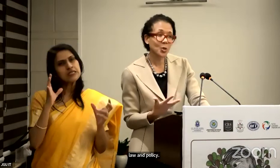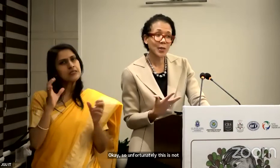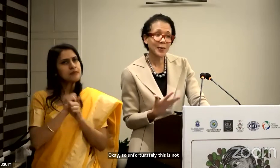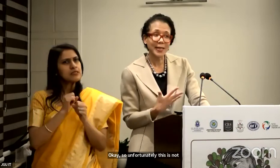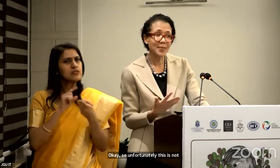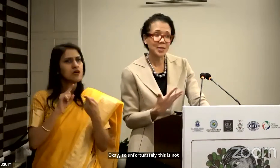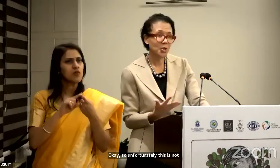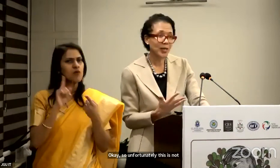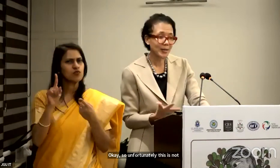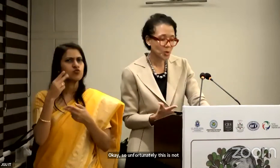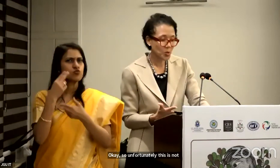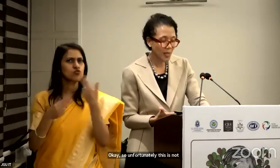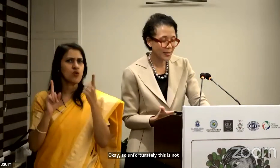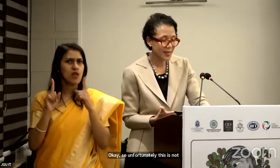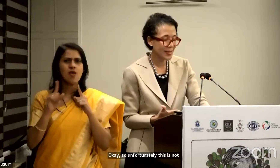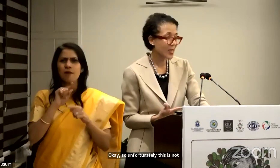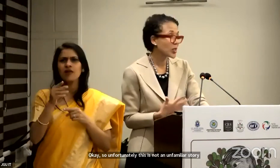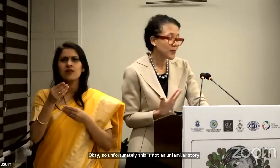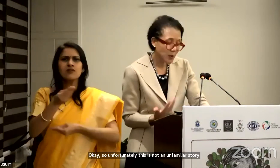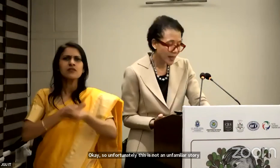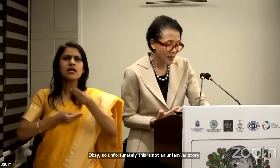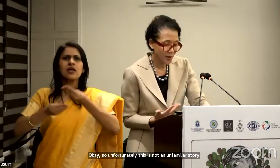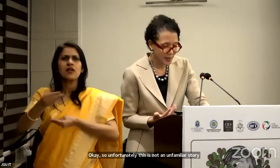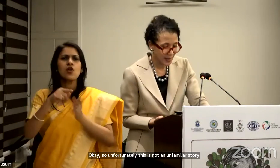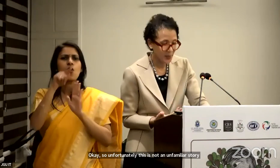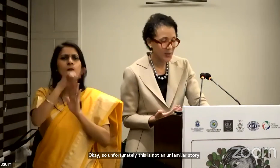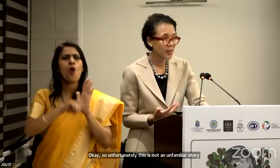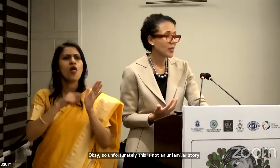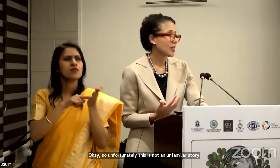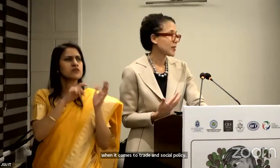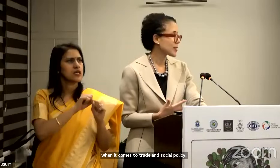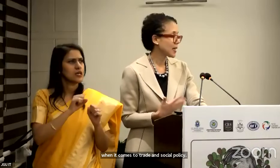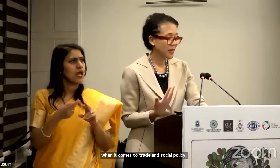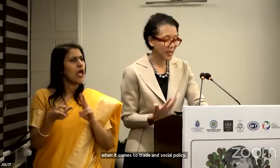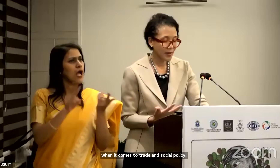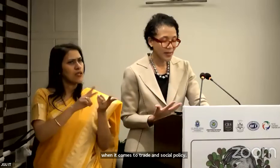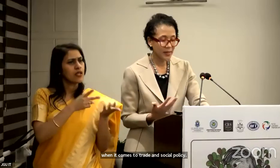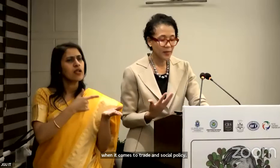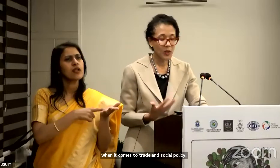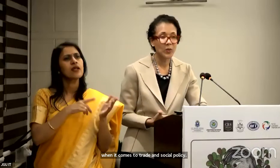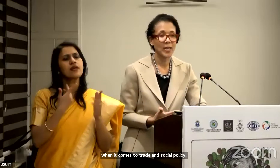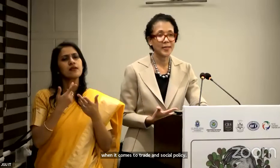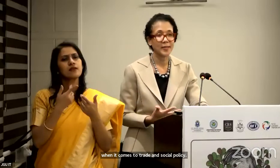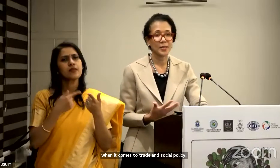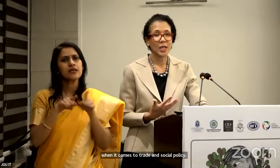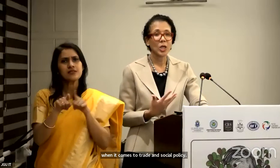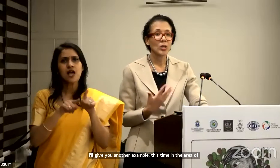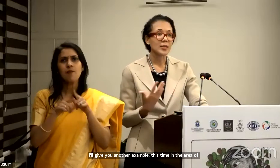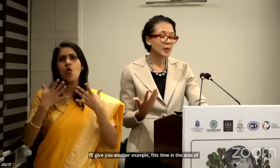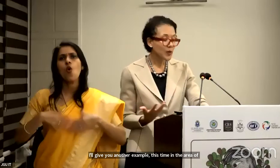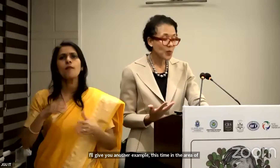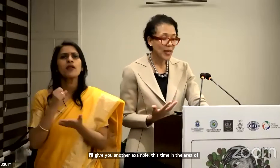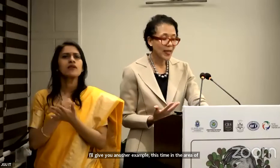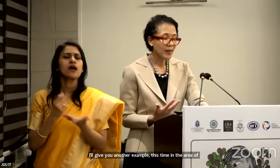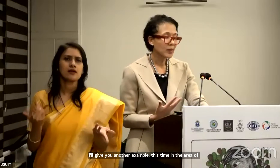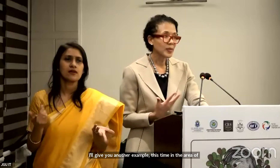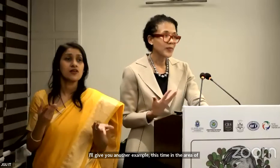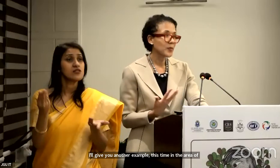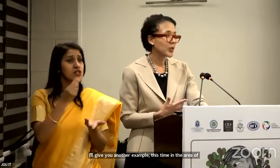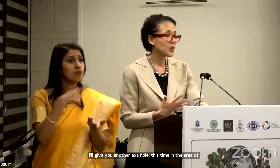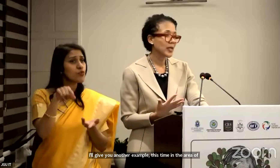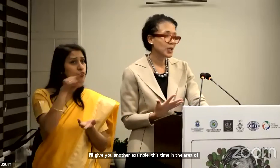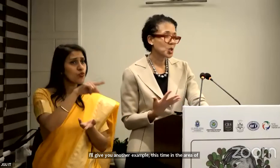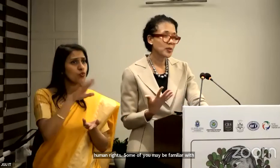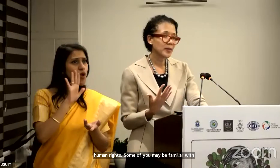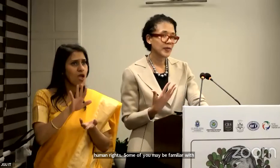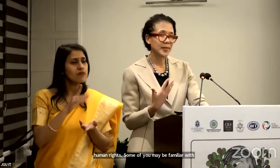unfamiliar story when it comes to trade and social policy. I'll give you another example, this time in the area of human rights. Some of you may be